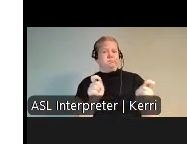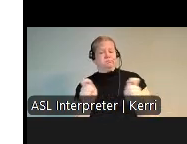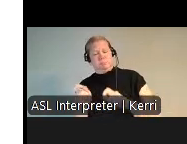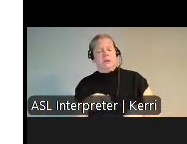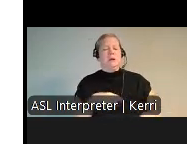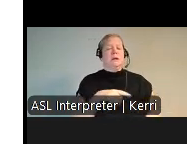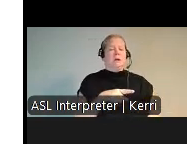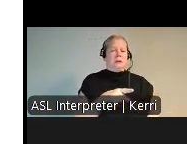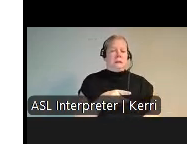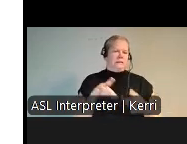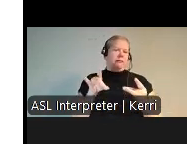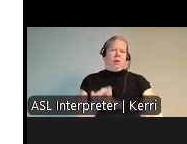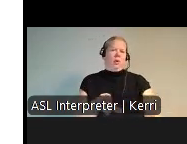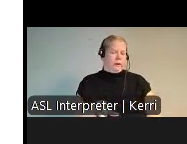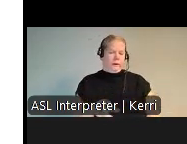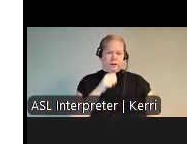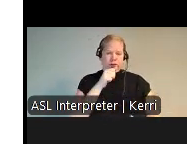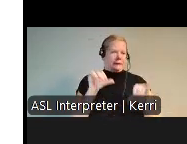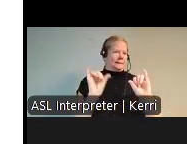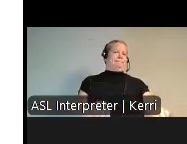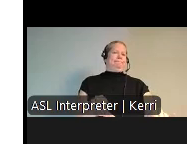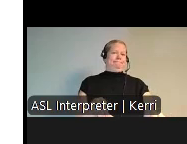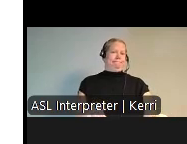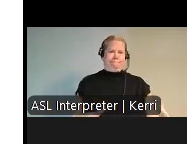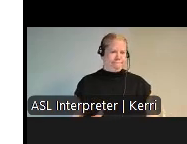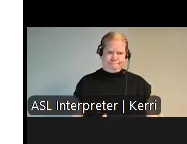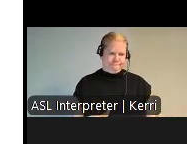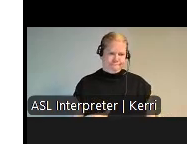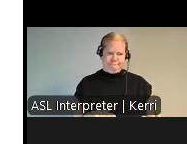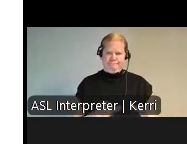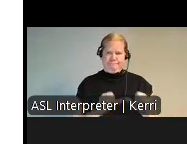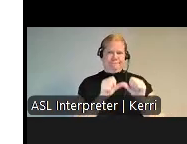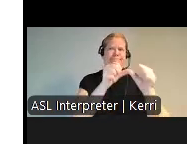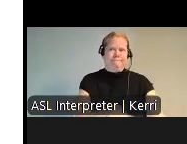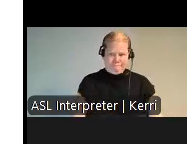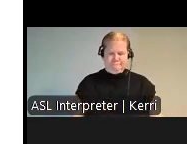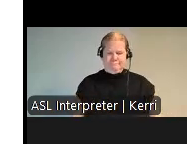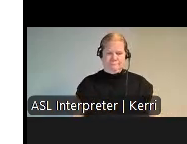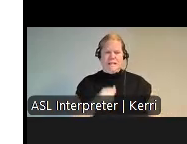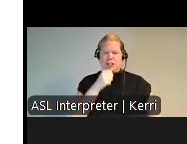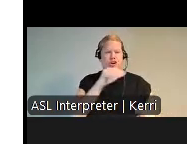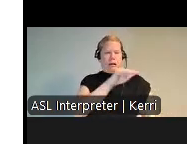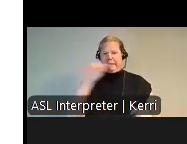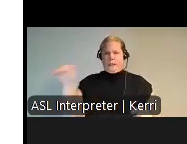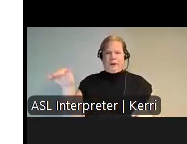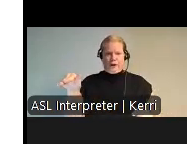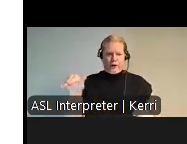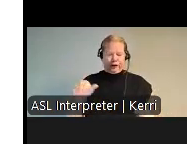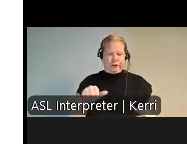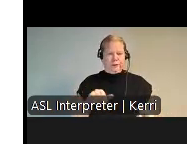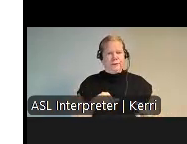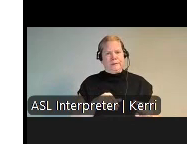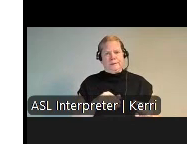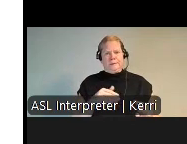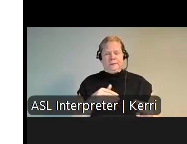a fluid process. So it's not depicted as a linear process, but often